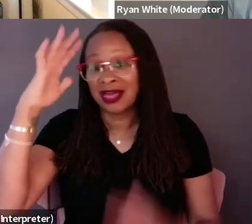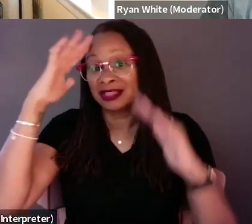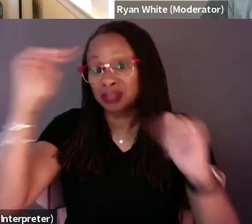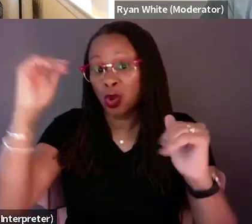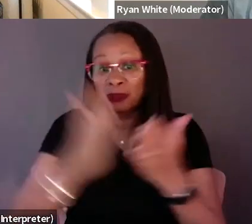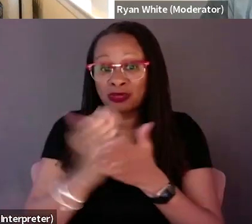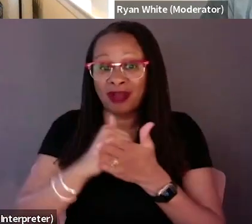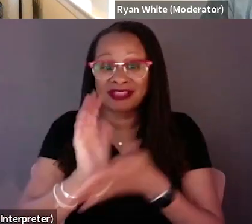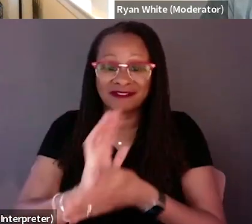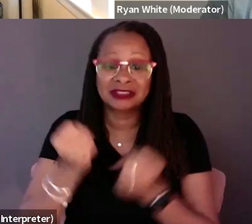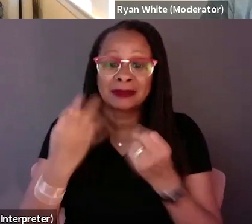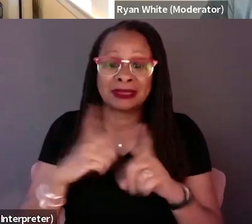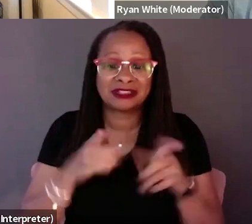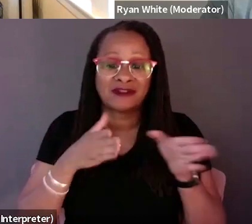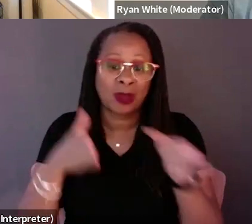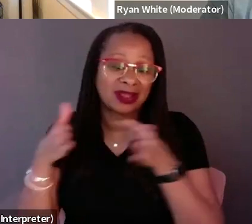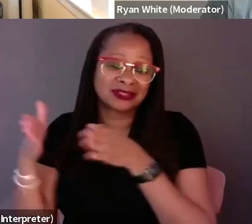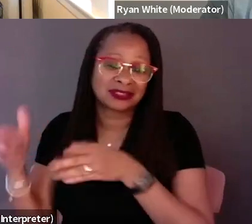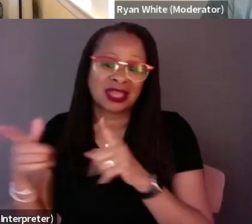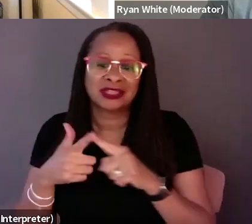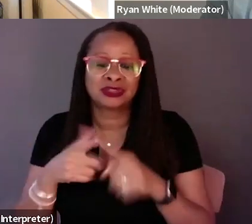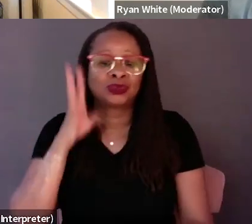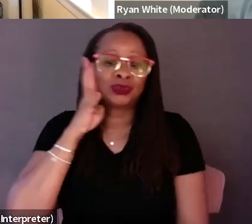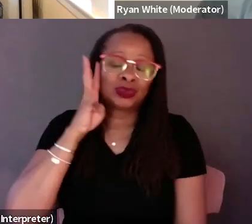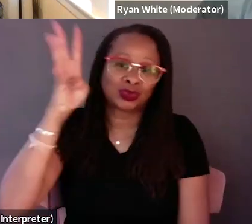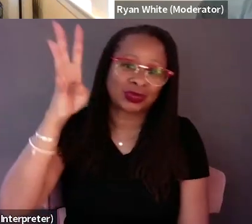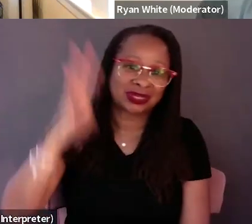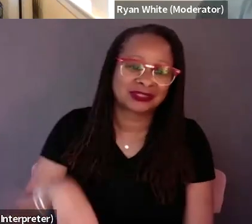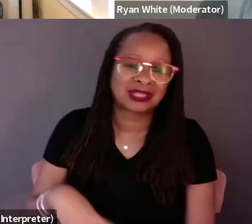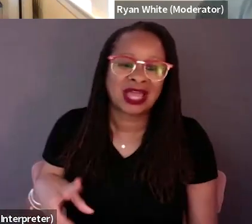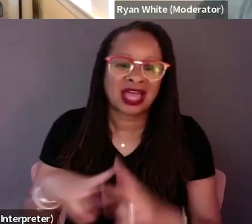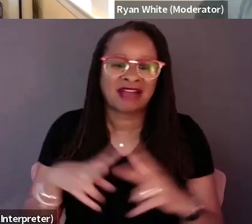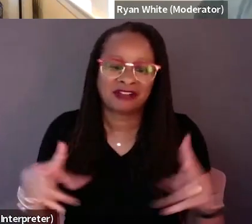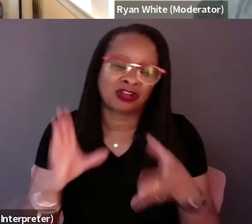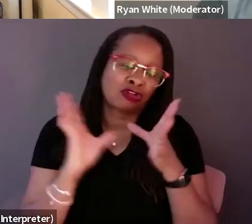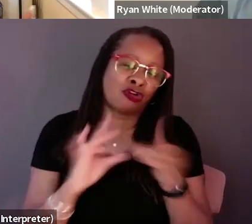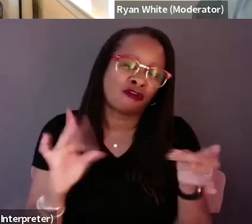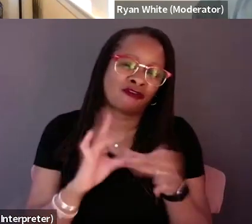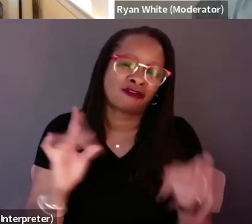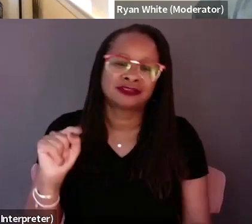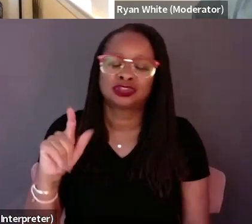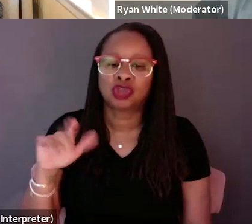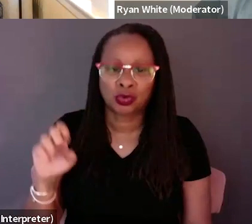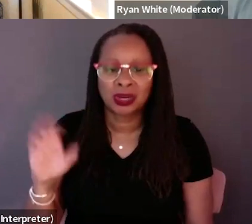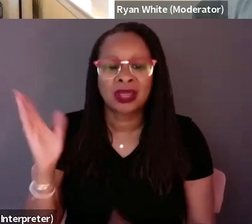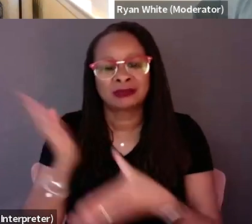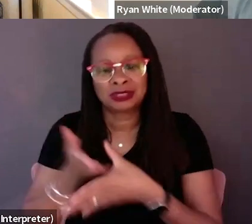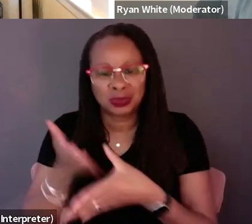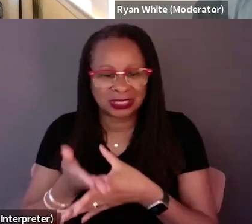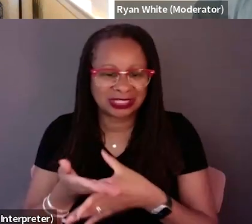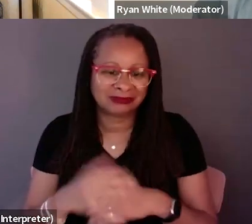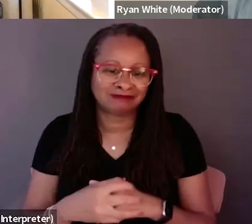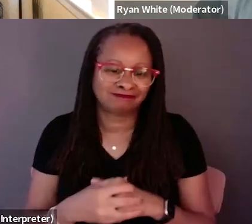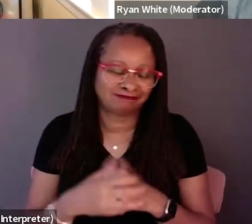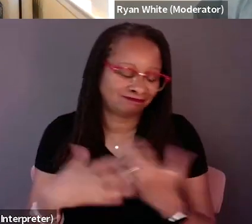throughout the film in a lot of different ways to create a very conversational tone